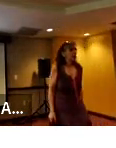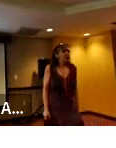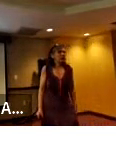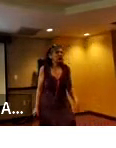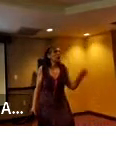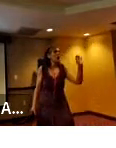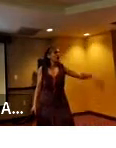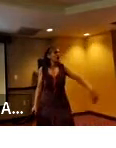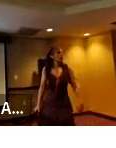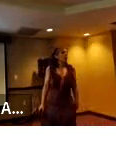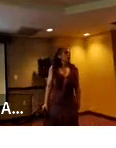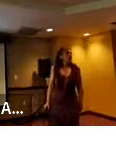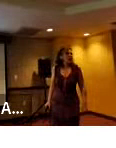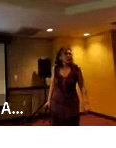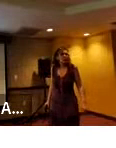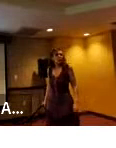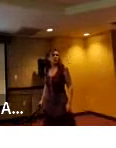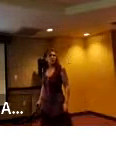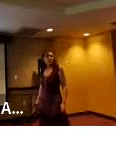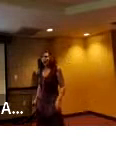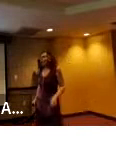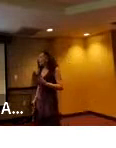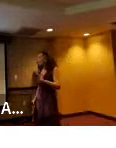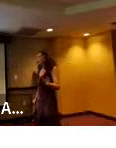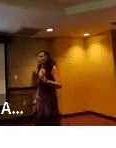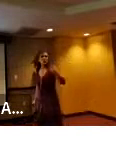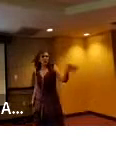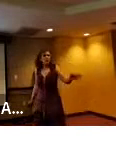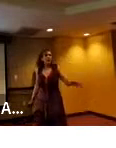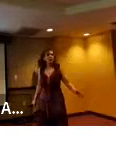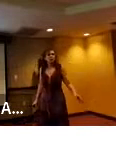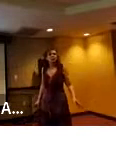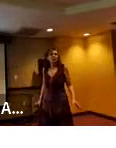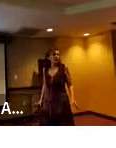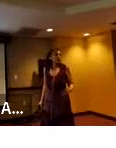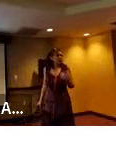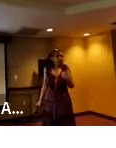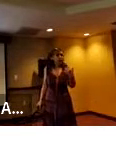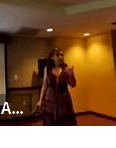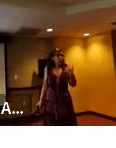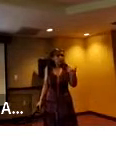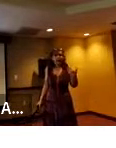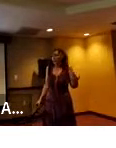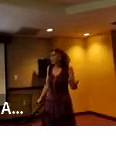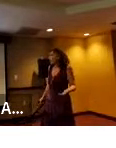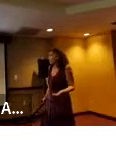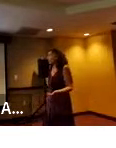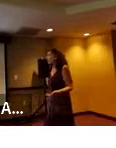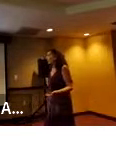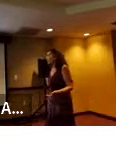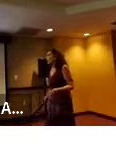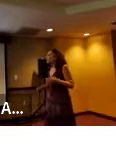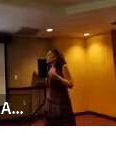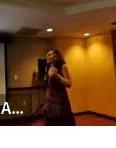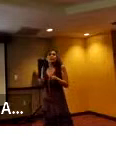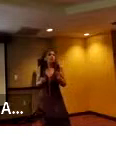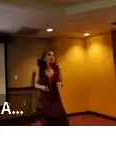it. It's going to cost me more and I'm not going to do it. All right, no, don't give them the opportunity is my take, in my